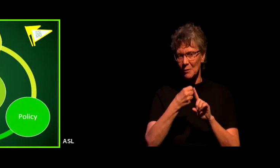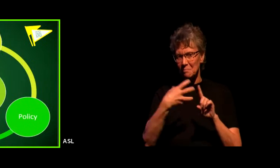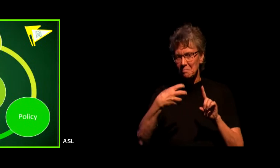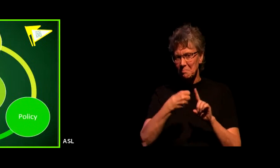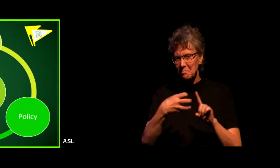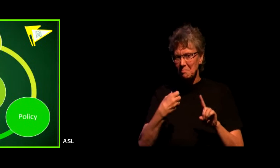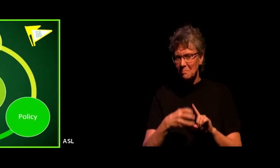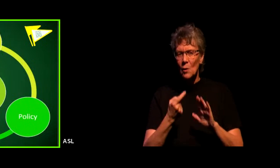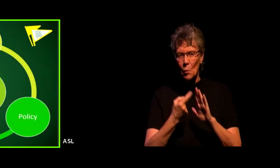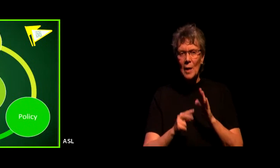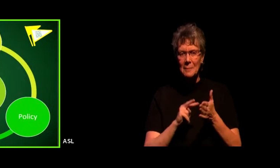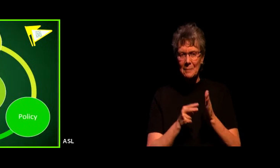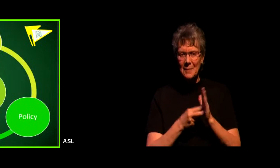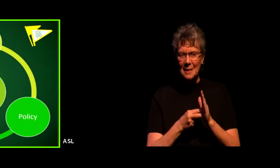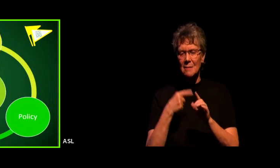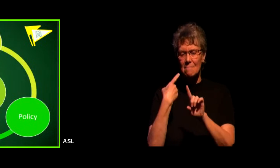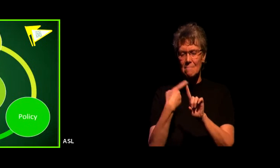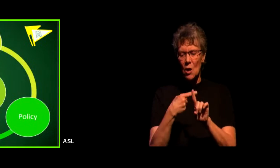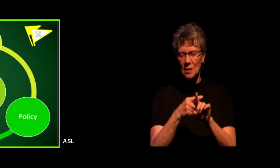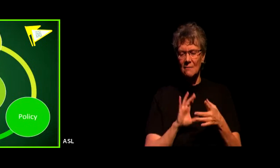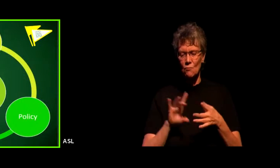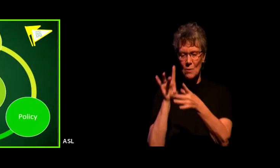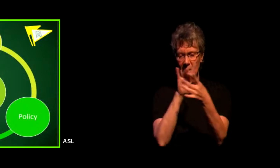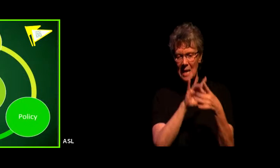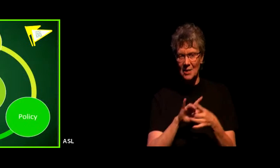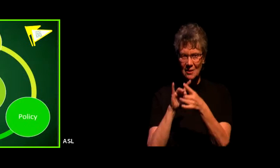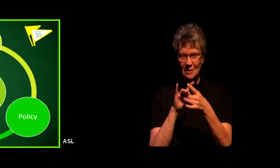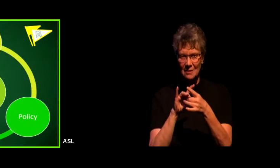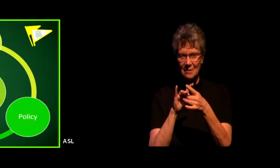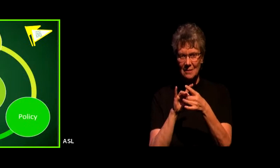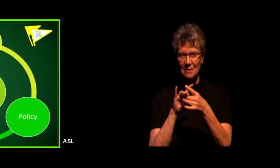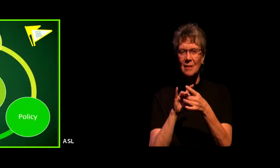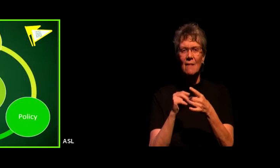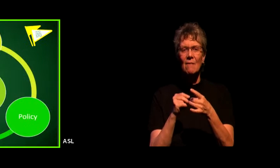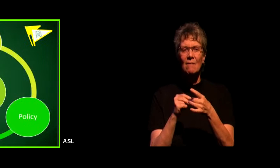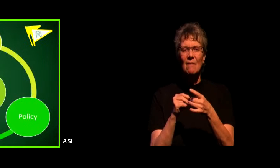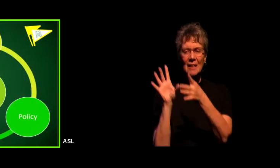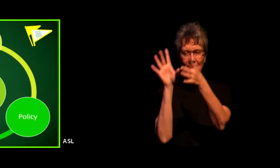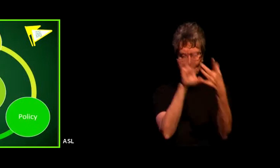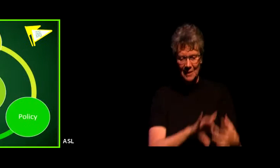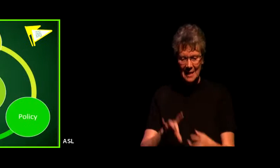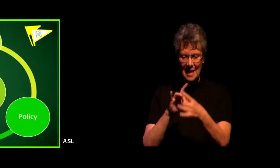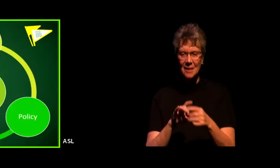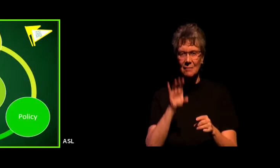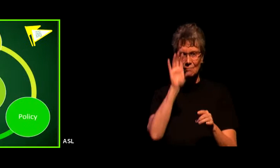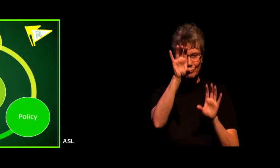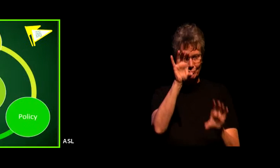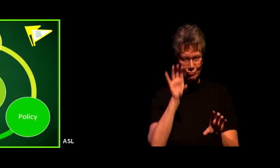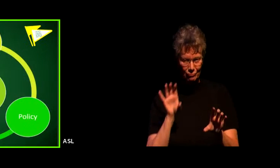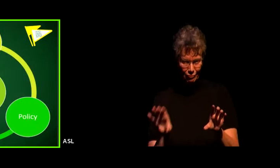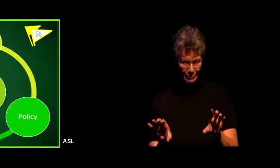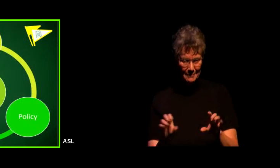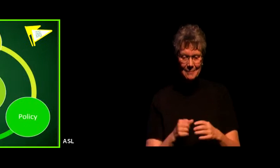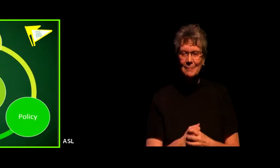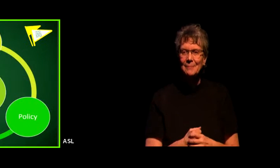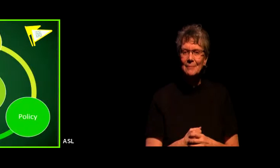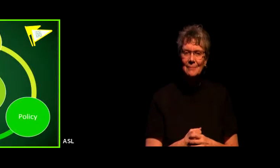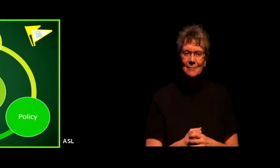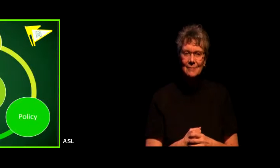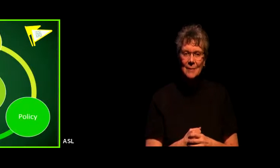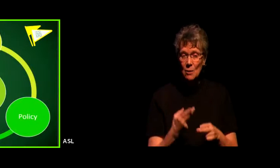relations. But I think these three areas are really, really important. So just very briefly, I want to talk